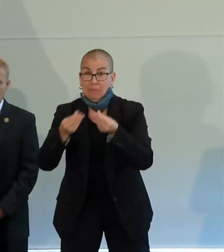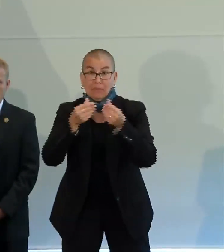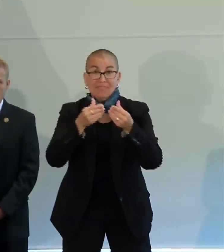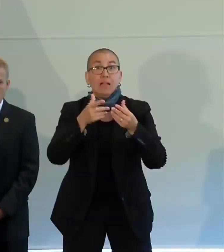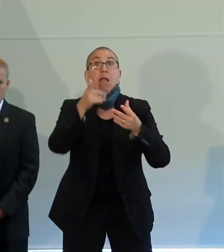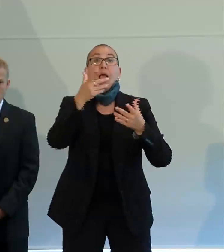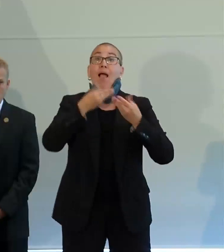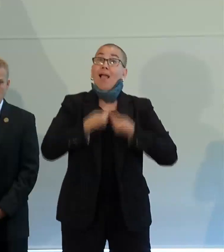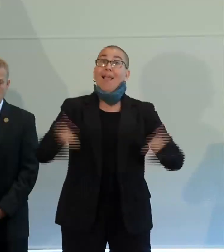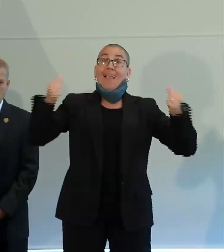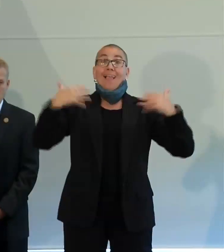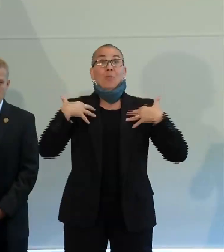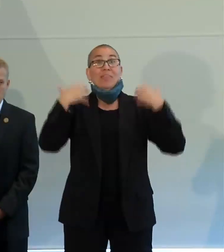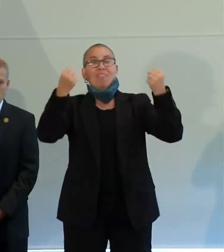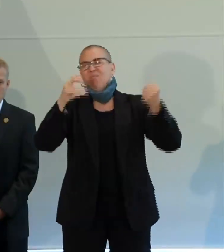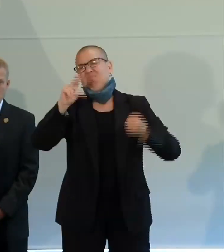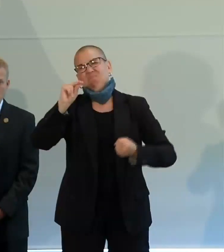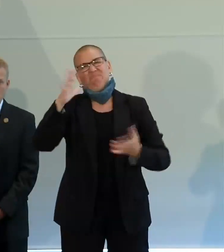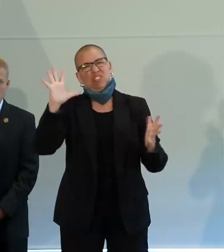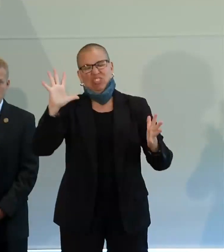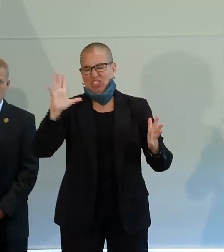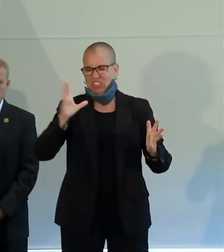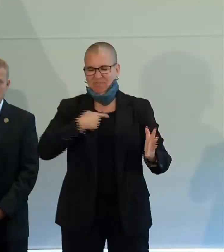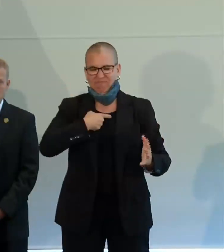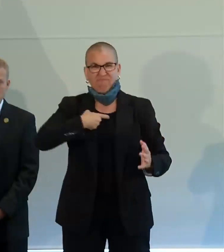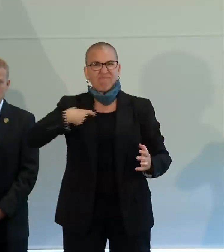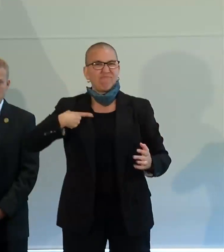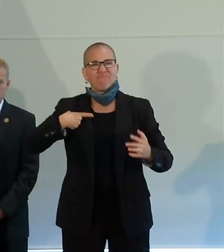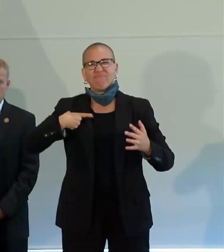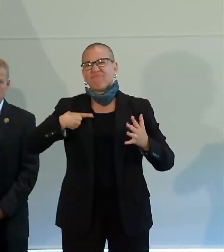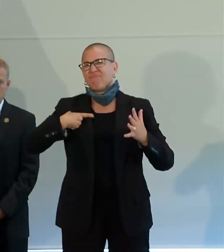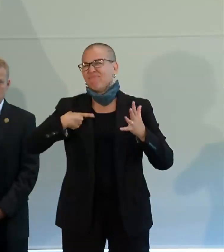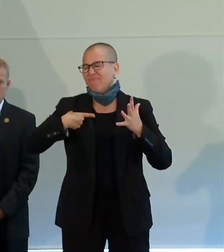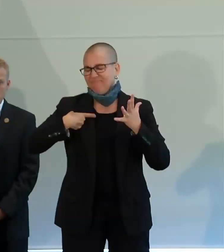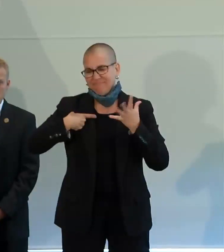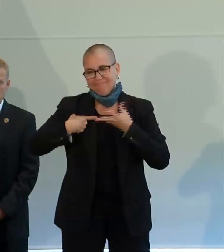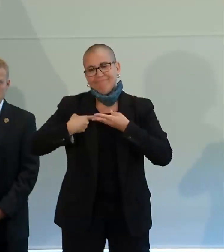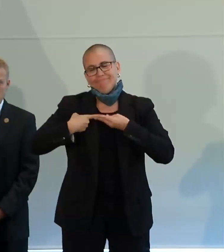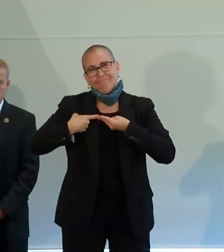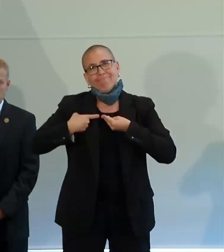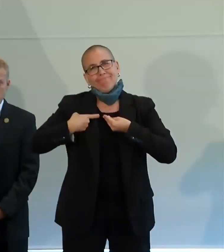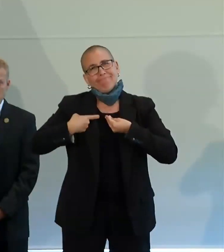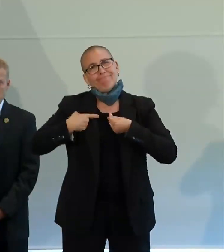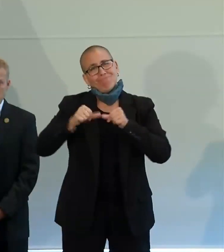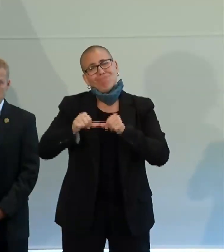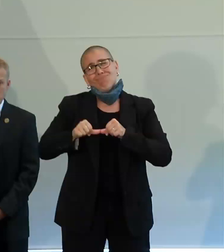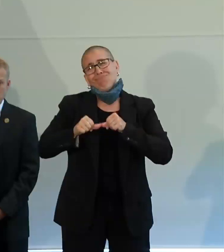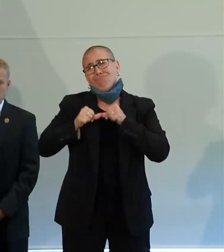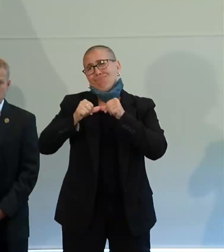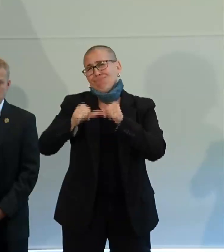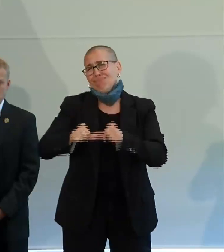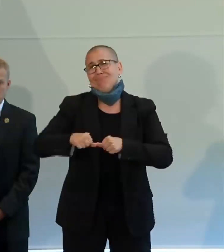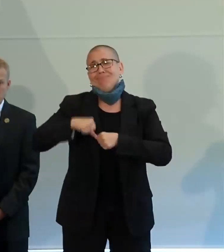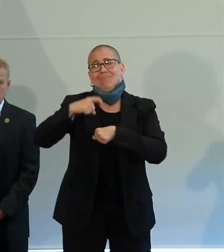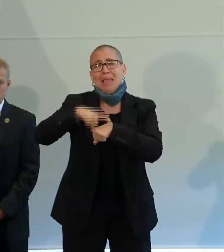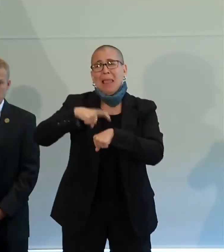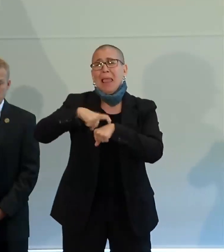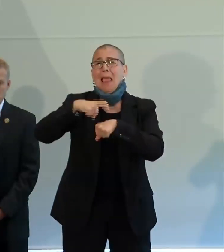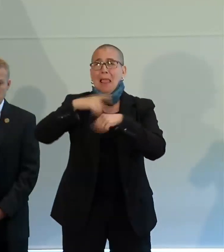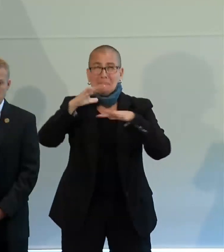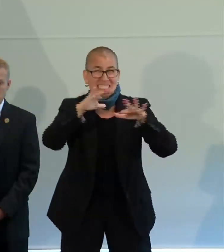to that pain will be slow and difficult work of constructing justice and fairness in our